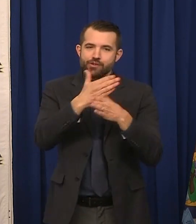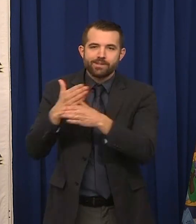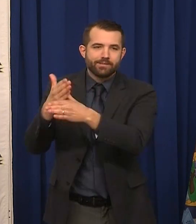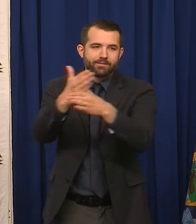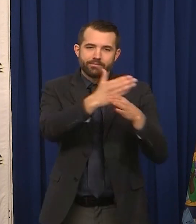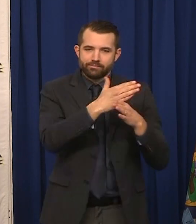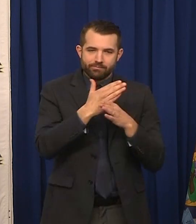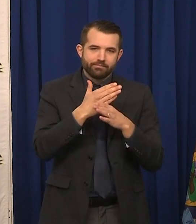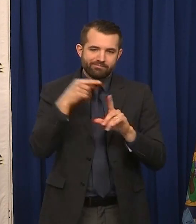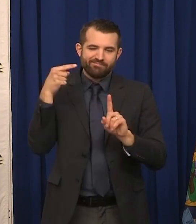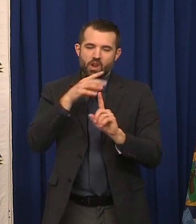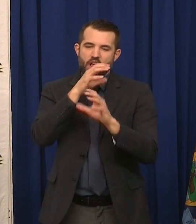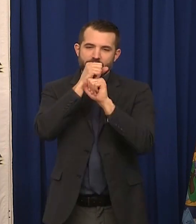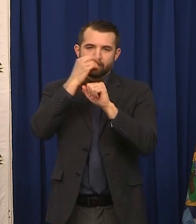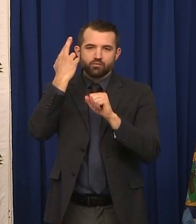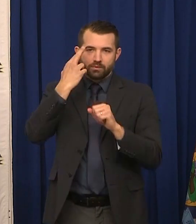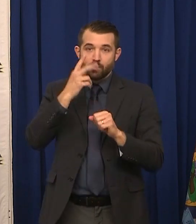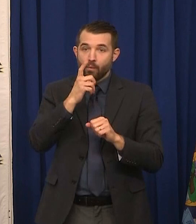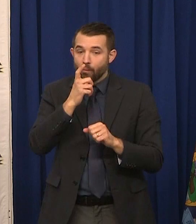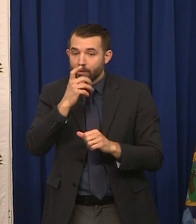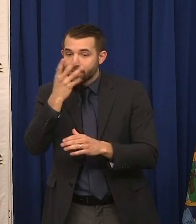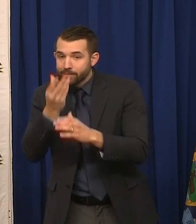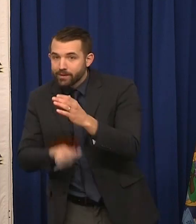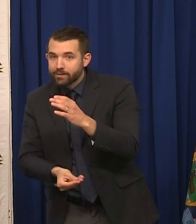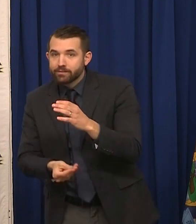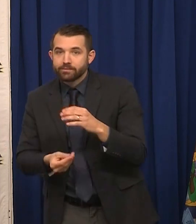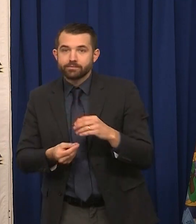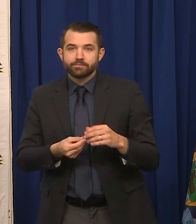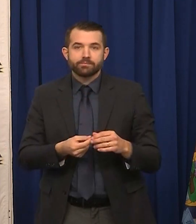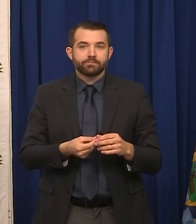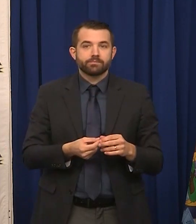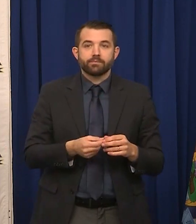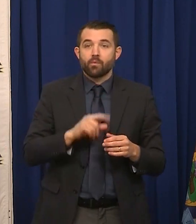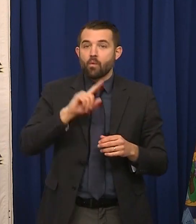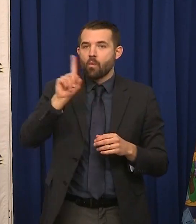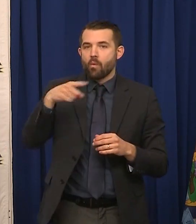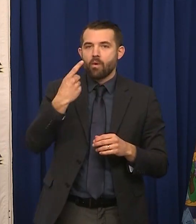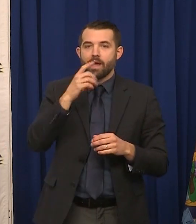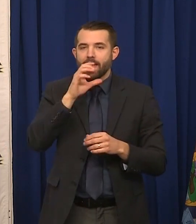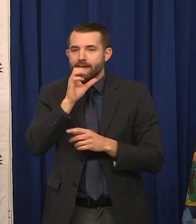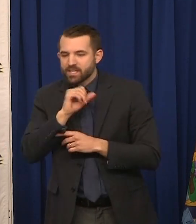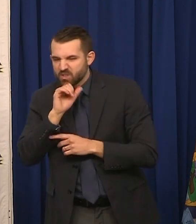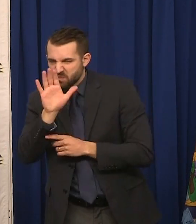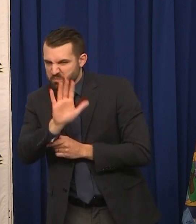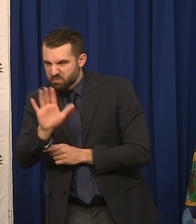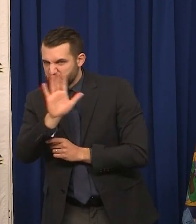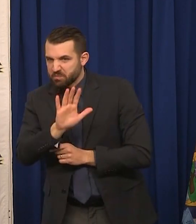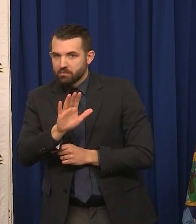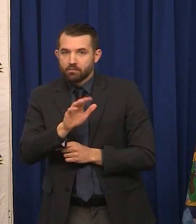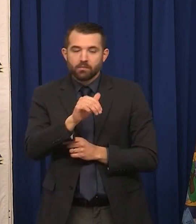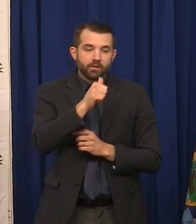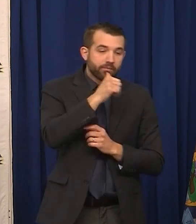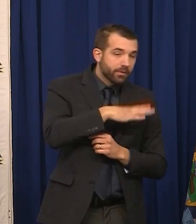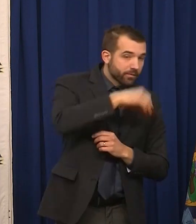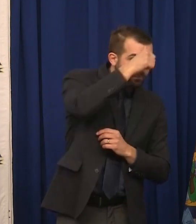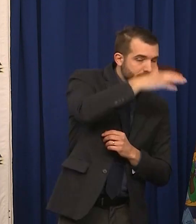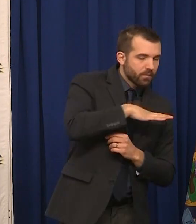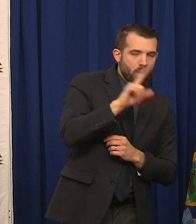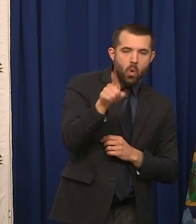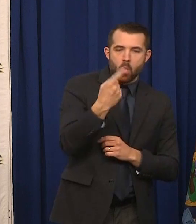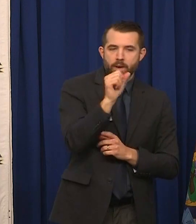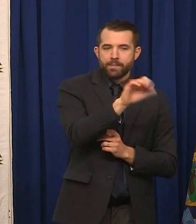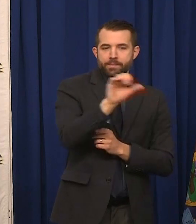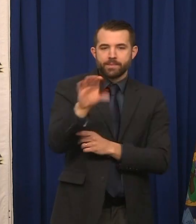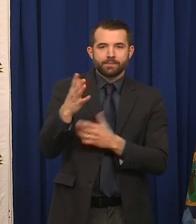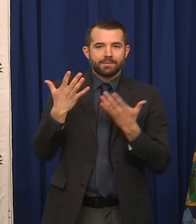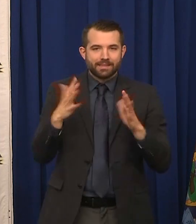than their age range, gender, their county of residence, and whether they were in the hospital. But you note whether